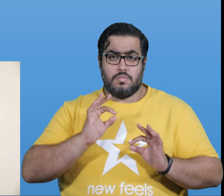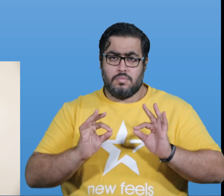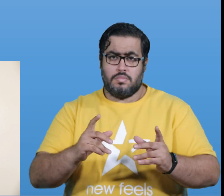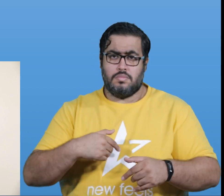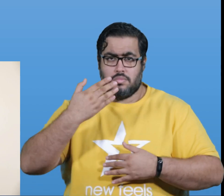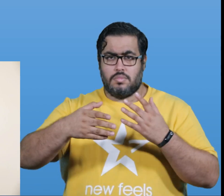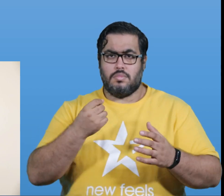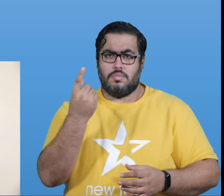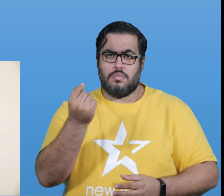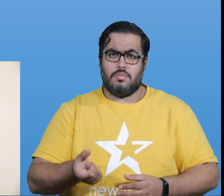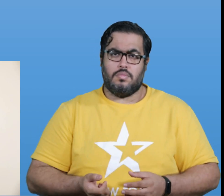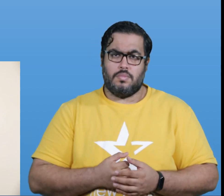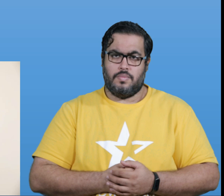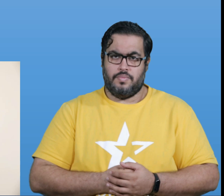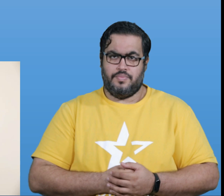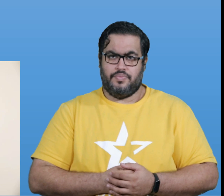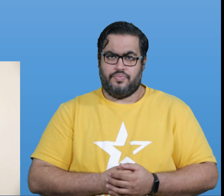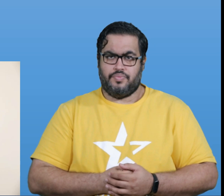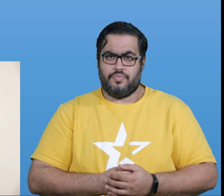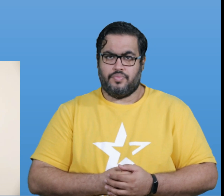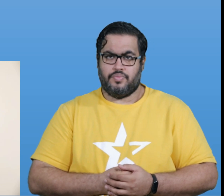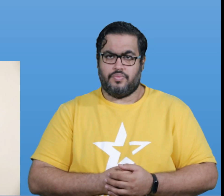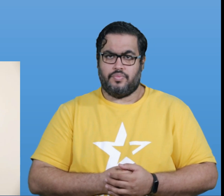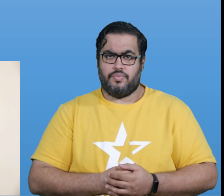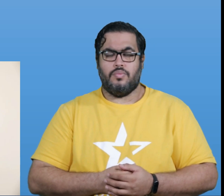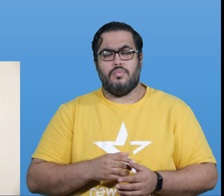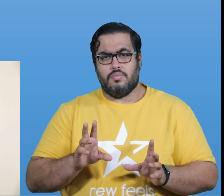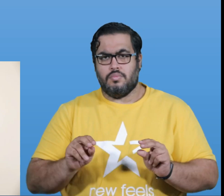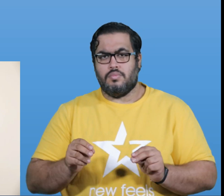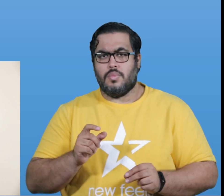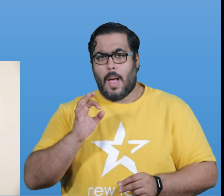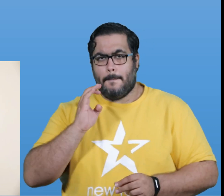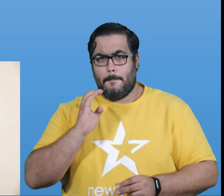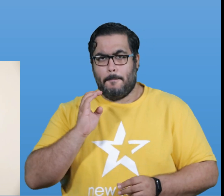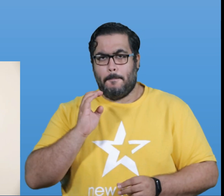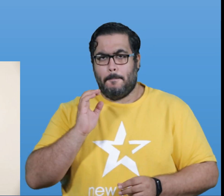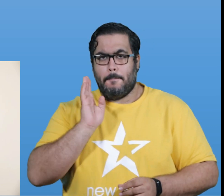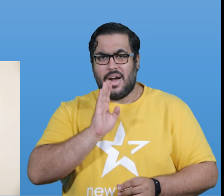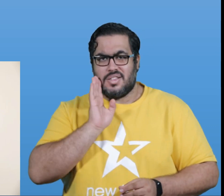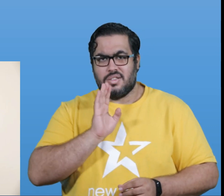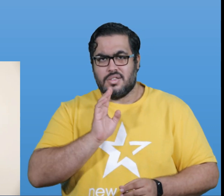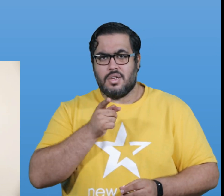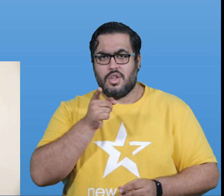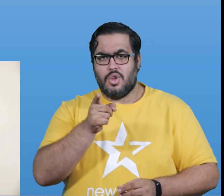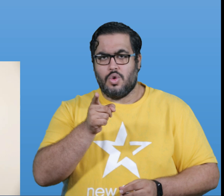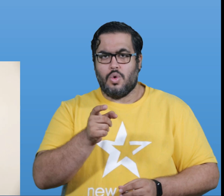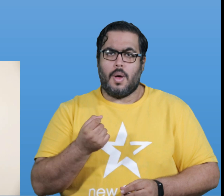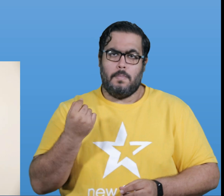more perfect you are. So remember that. Practice makes it perfect. So practice until you reach